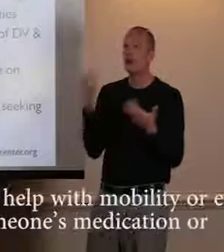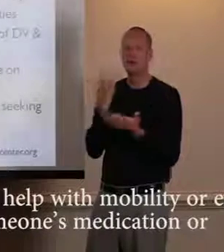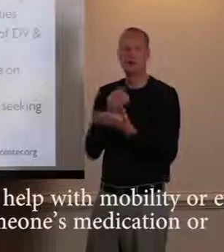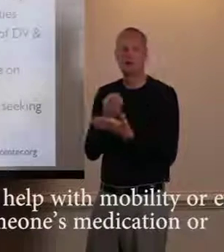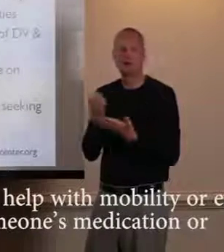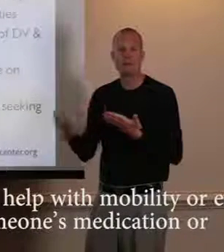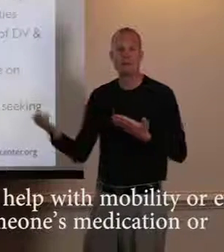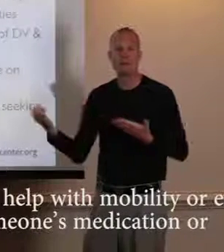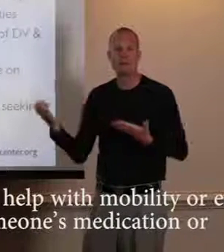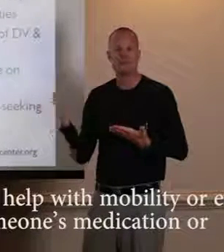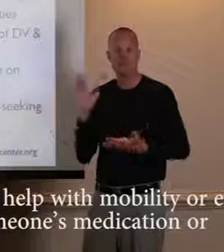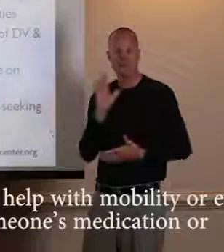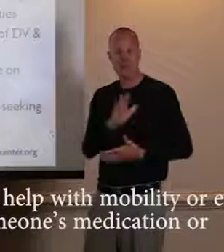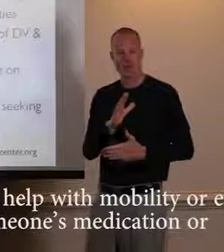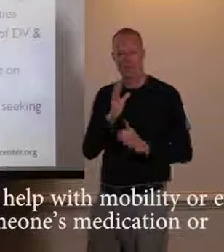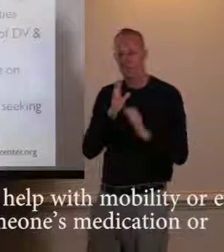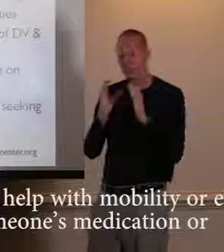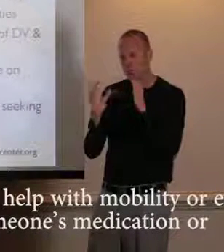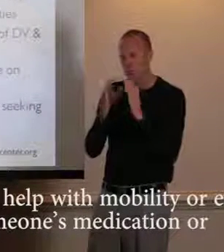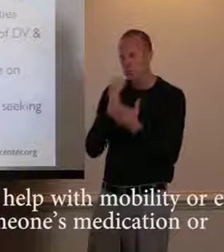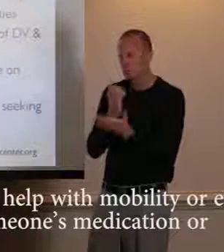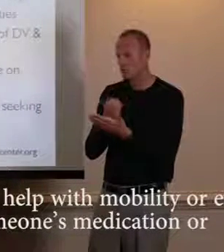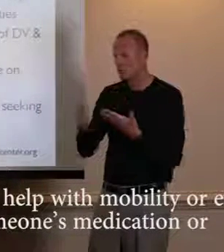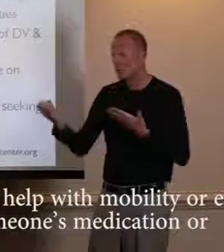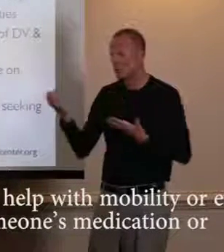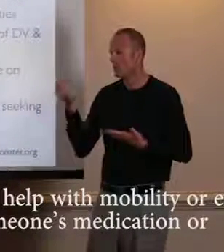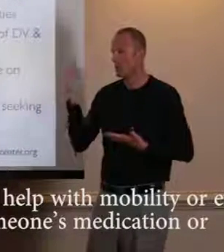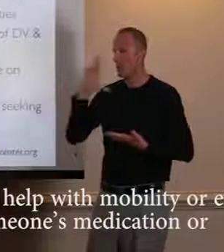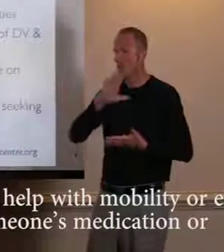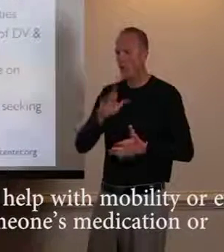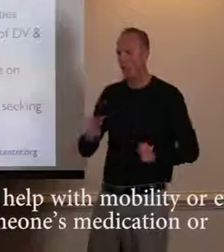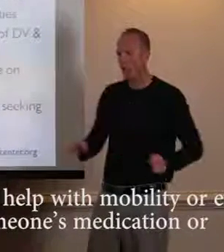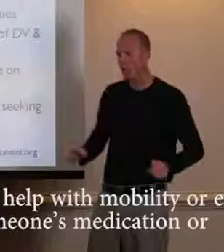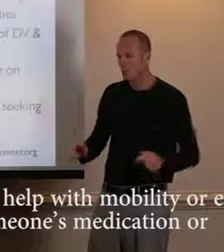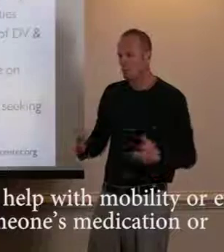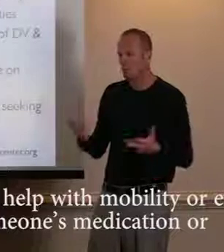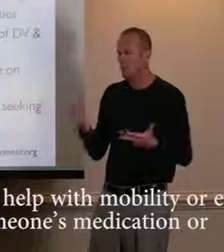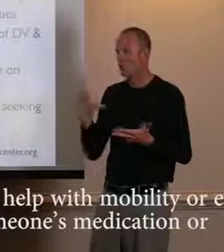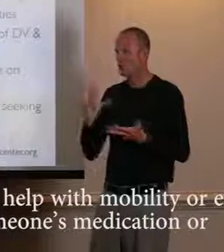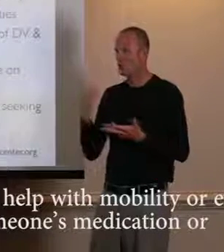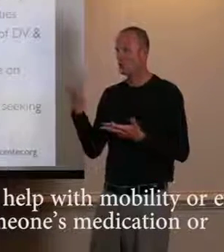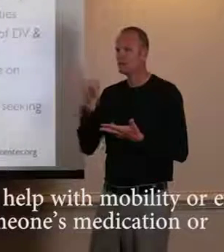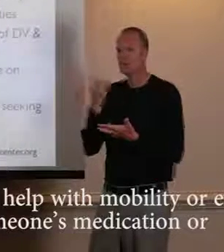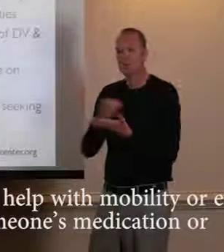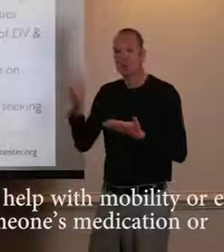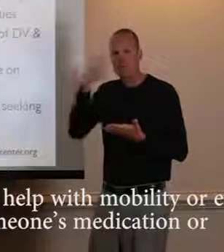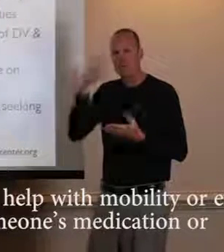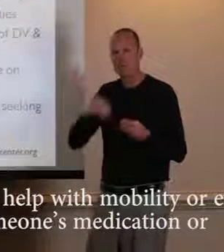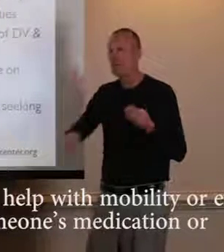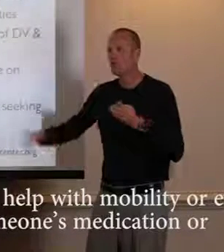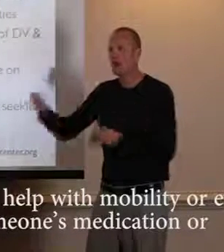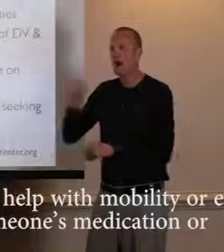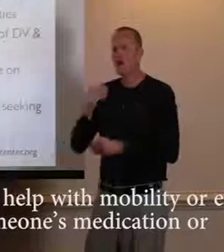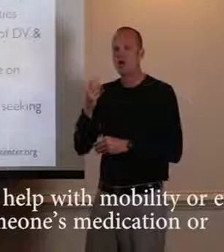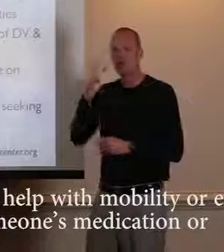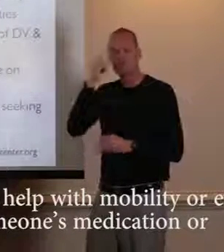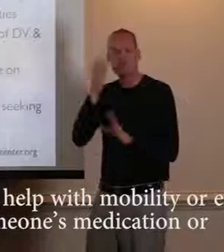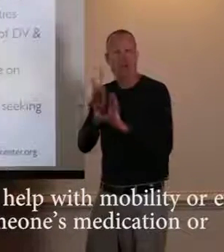used to communicate or to help with mobility, or even psychological, like placing someone's medication